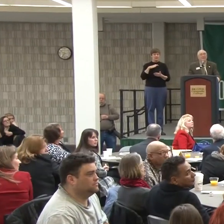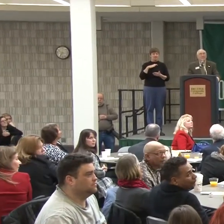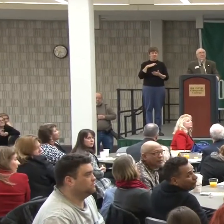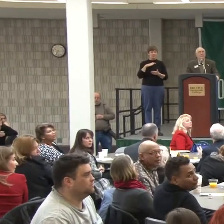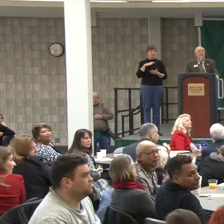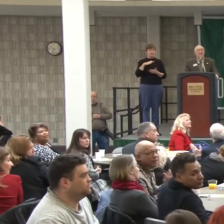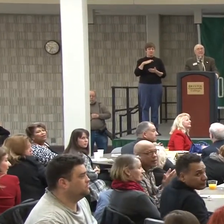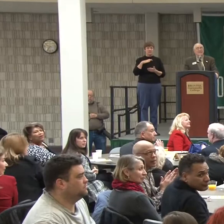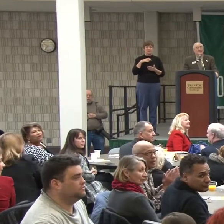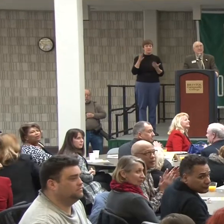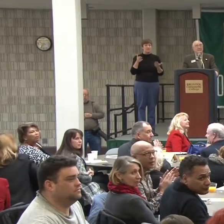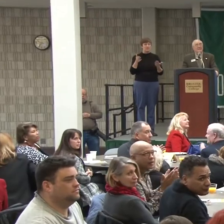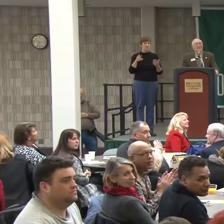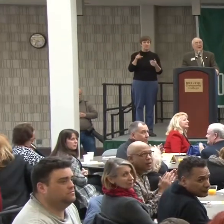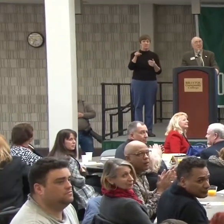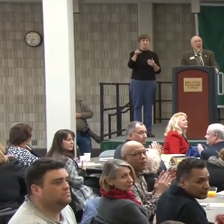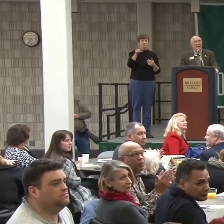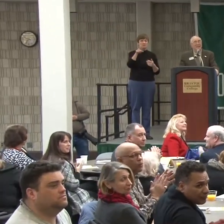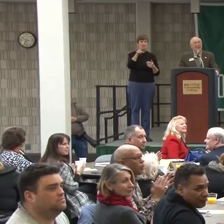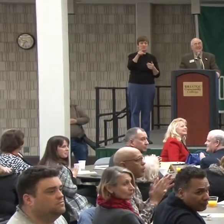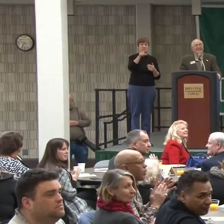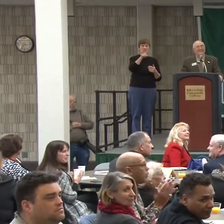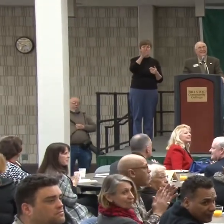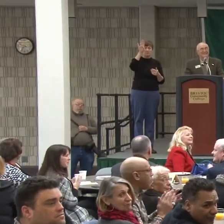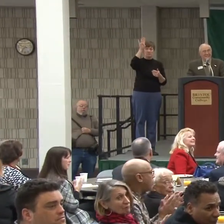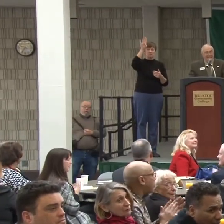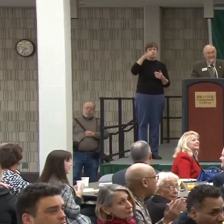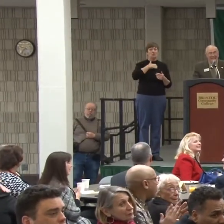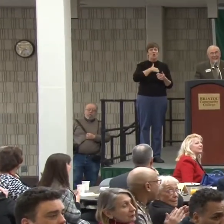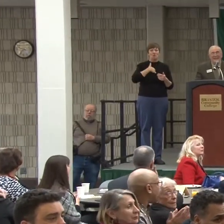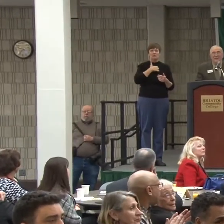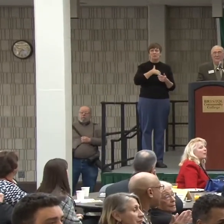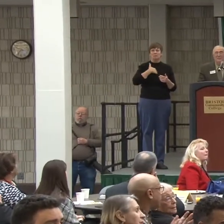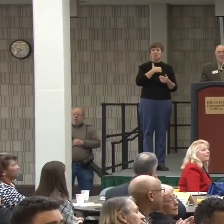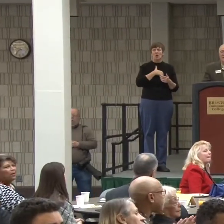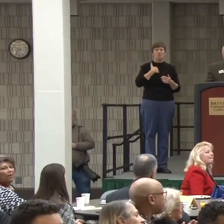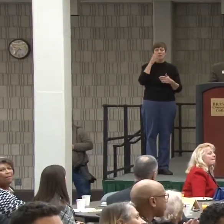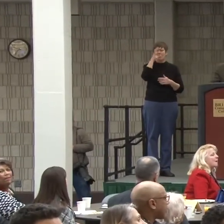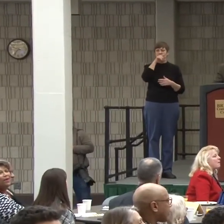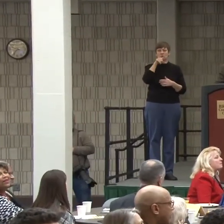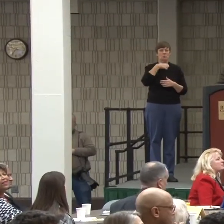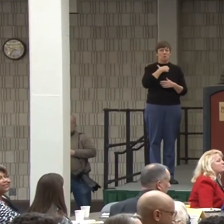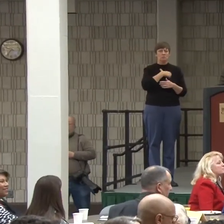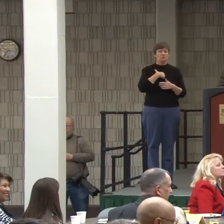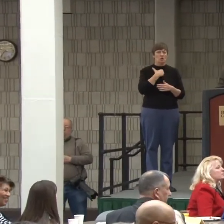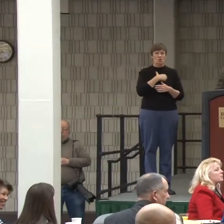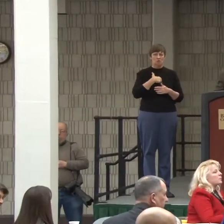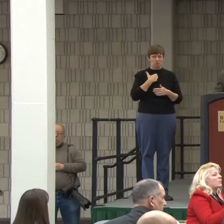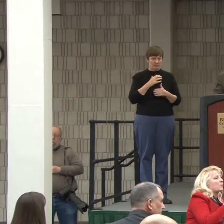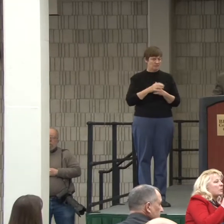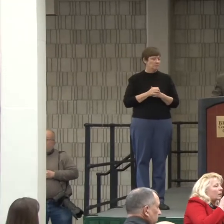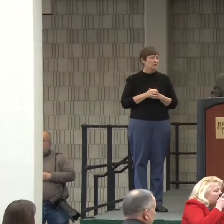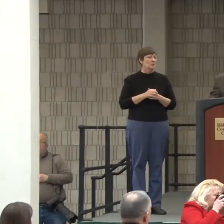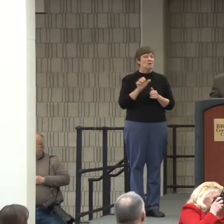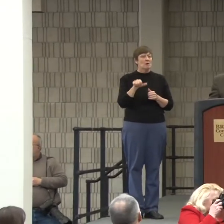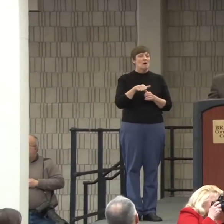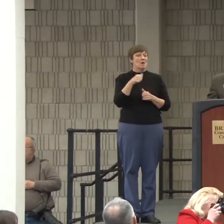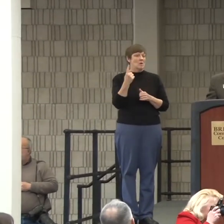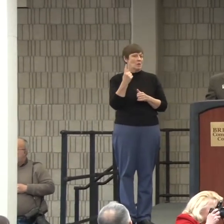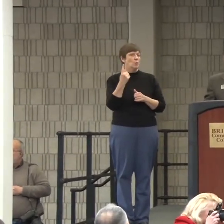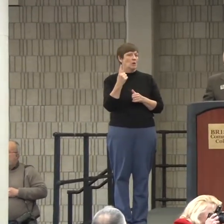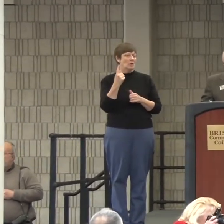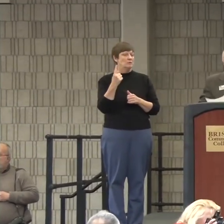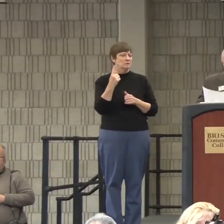Pimento? I apologize. Thank you. And we have another distinguished guest that we'll be